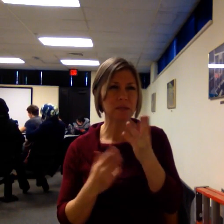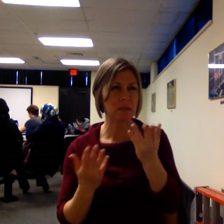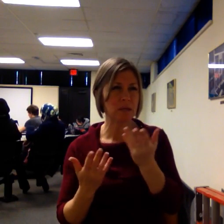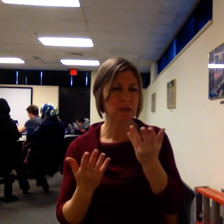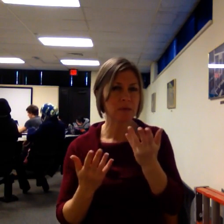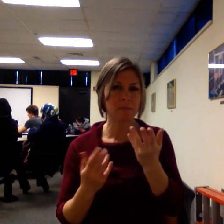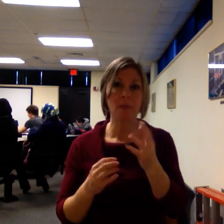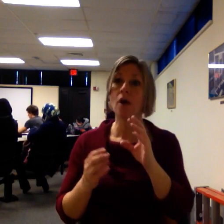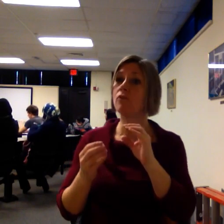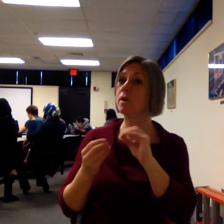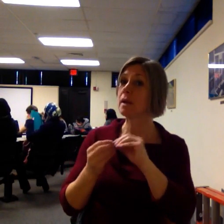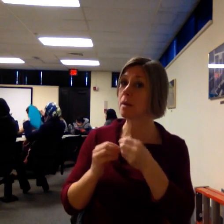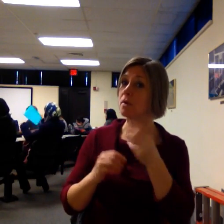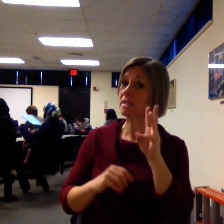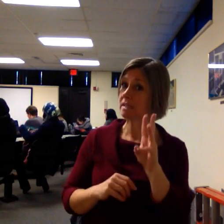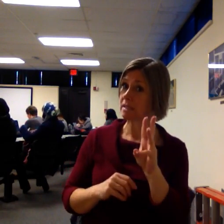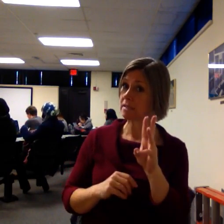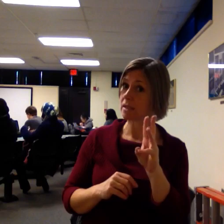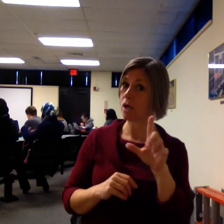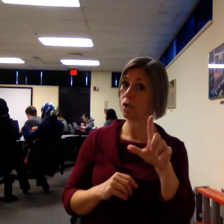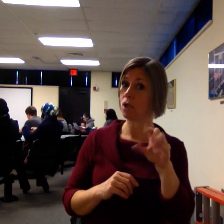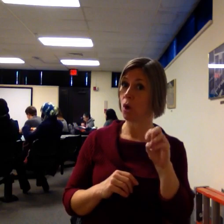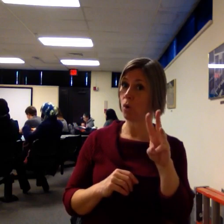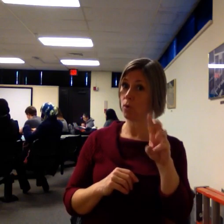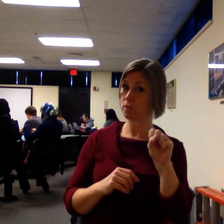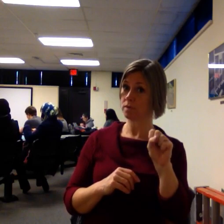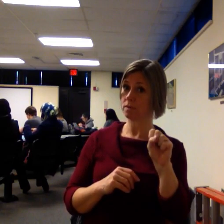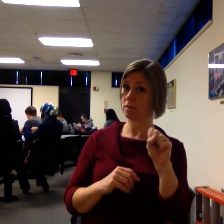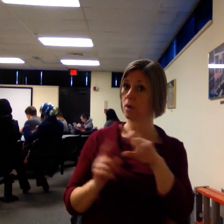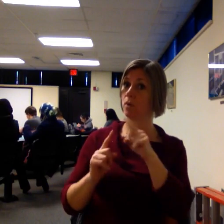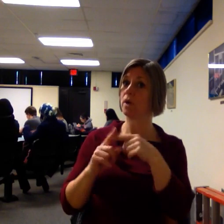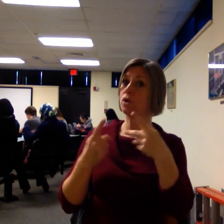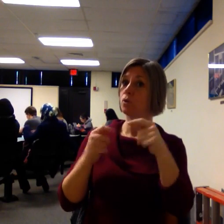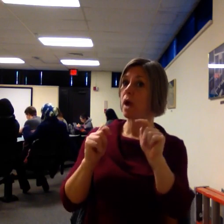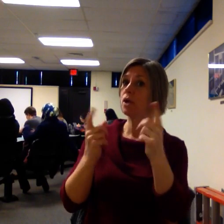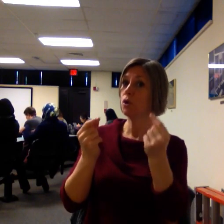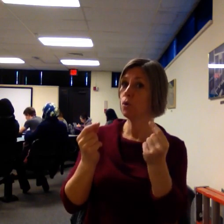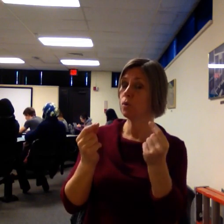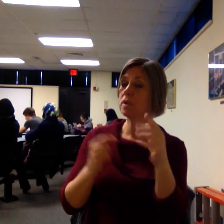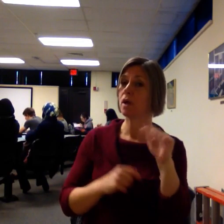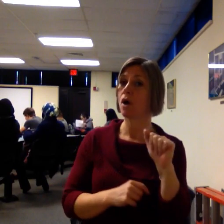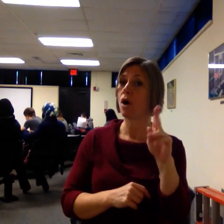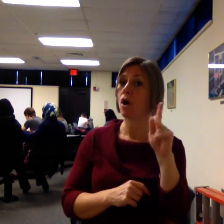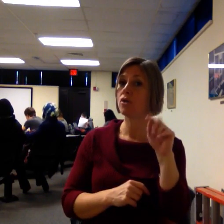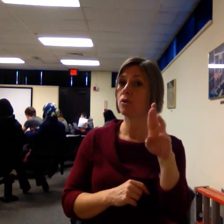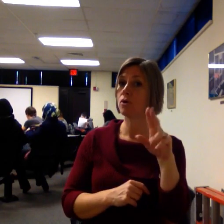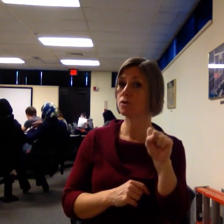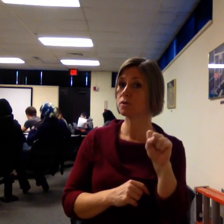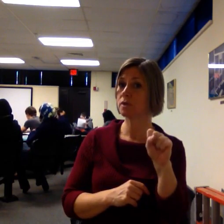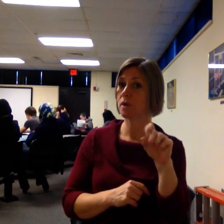For number 6 on Lowe's, what will happen is when you try to do the author's presentation, what you'll have to show is for